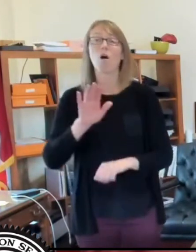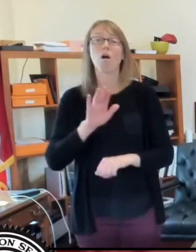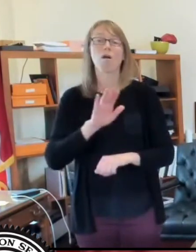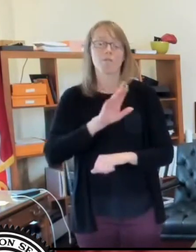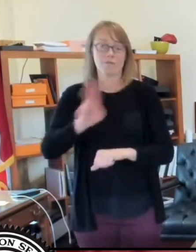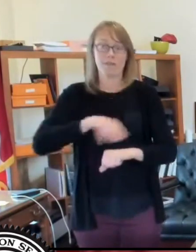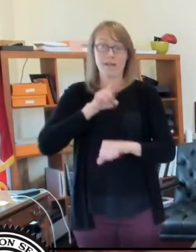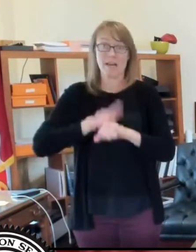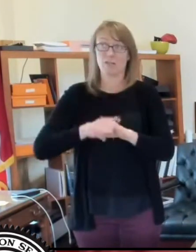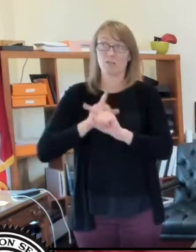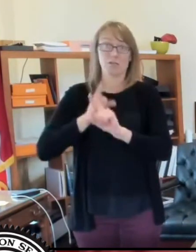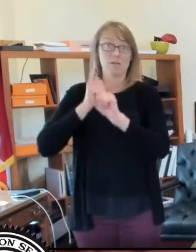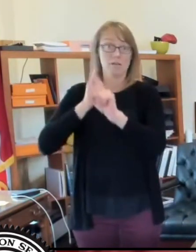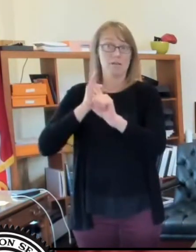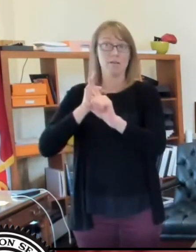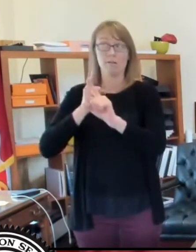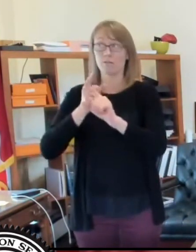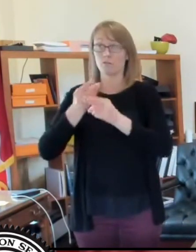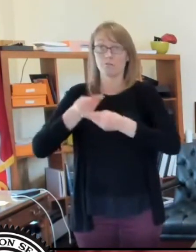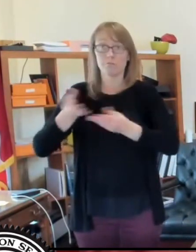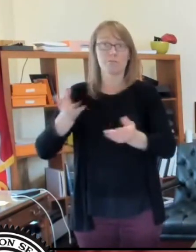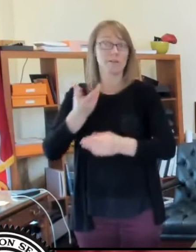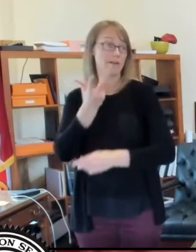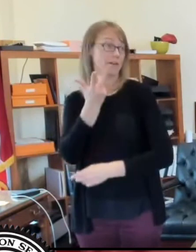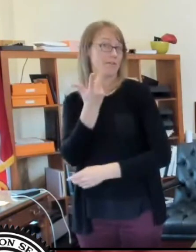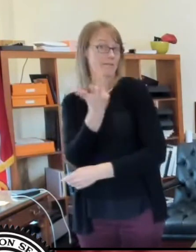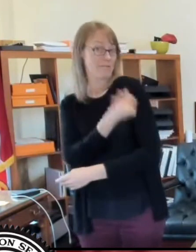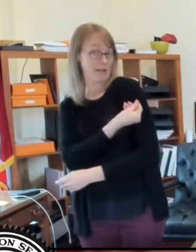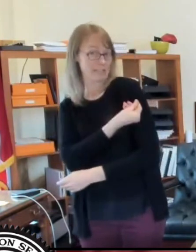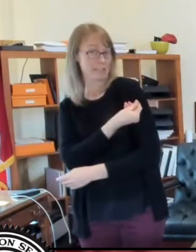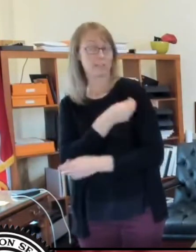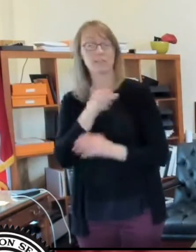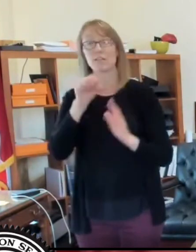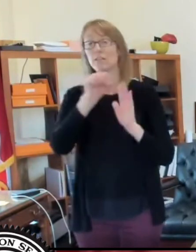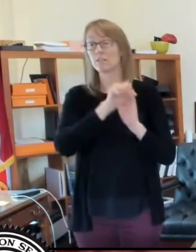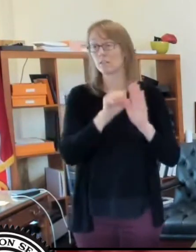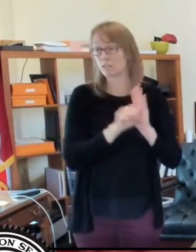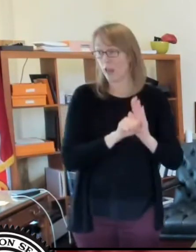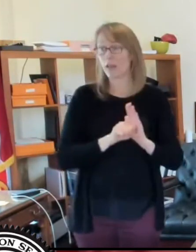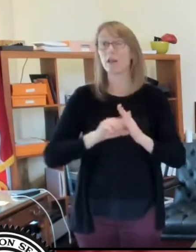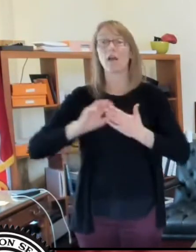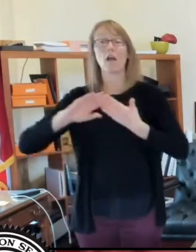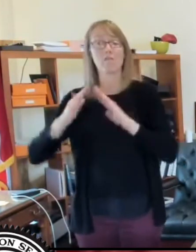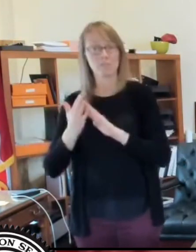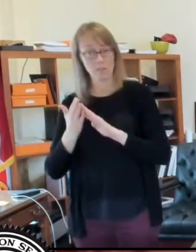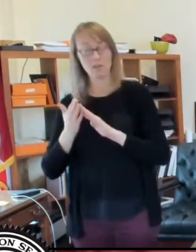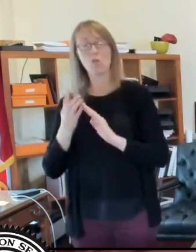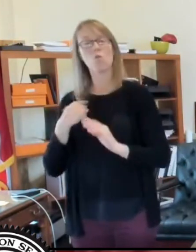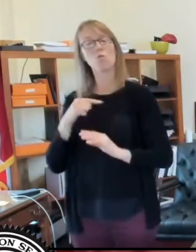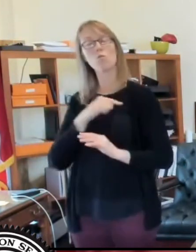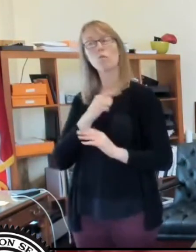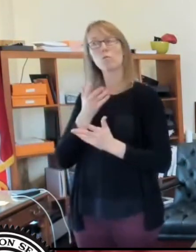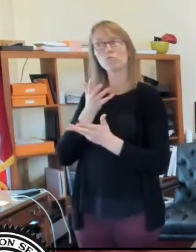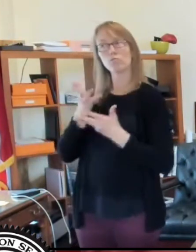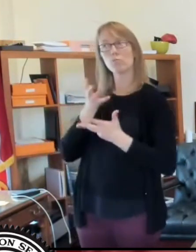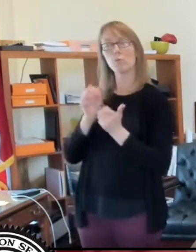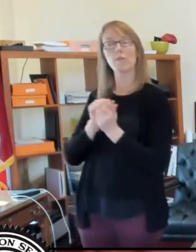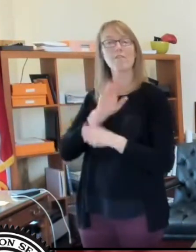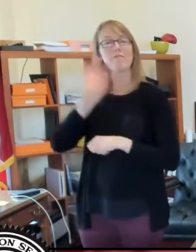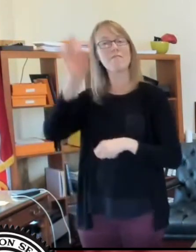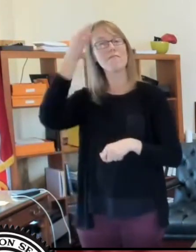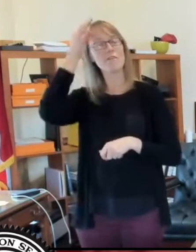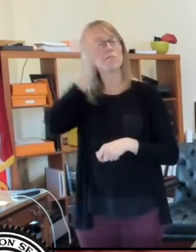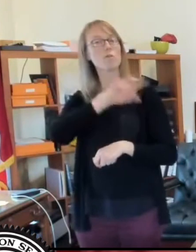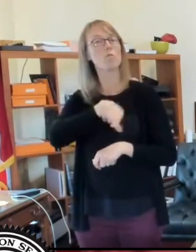local level. And we'll all be working together on that. We'll work through our federally qualified health centers, same folks that have been doing